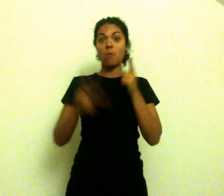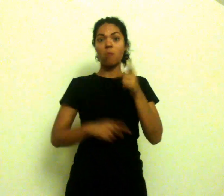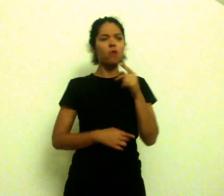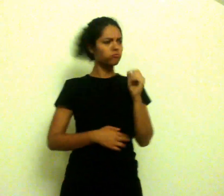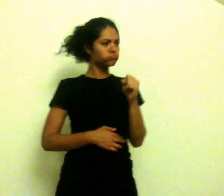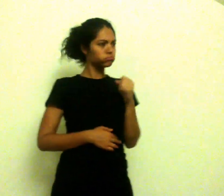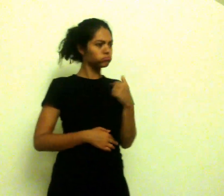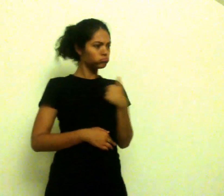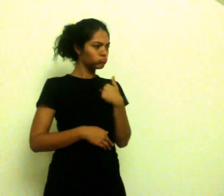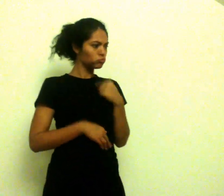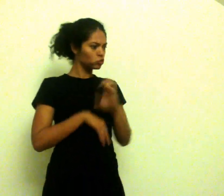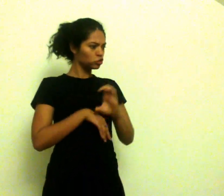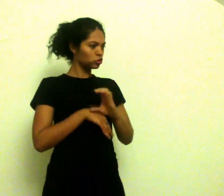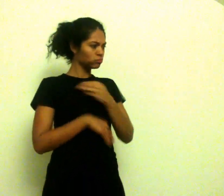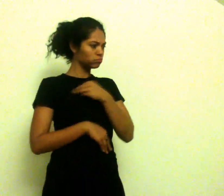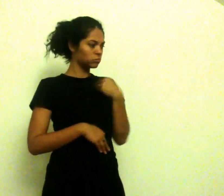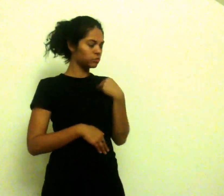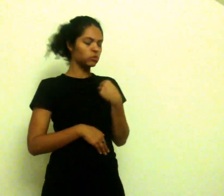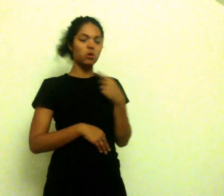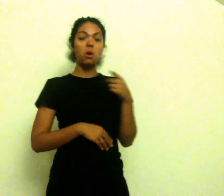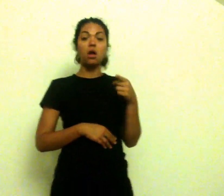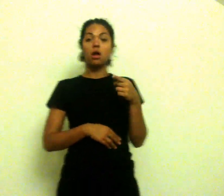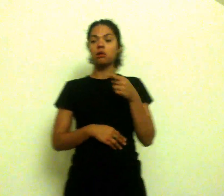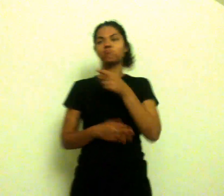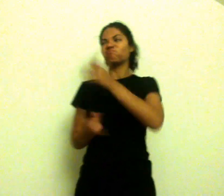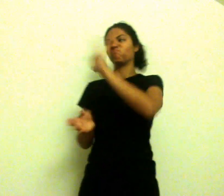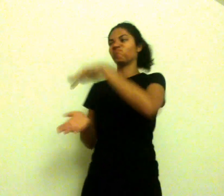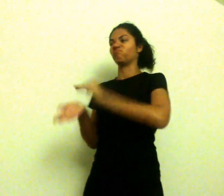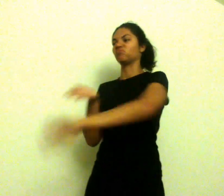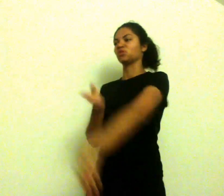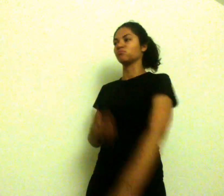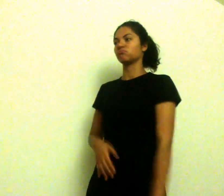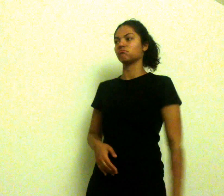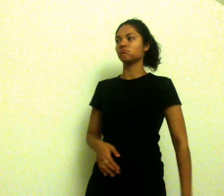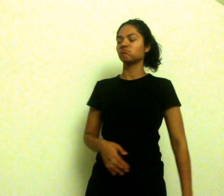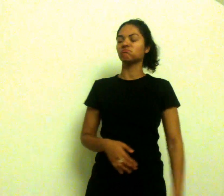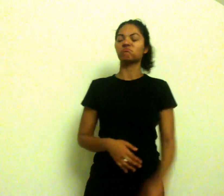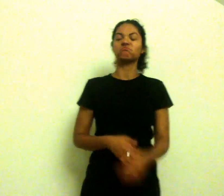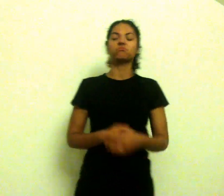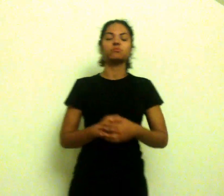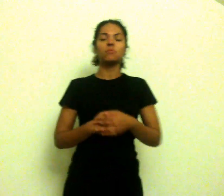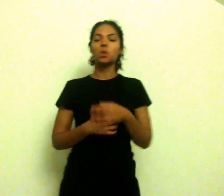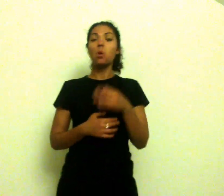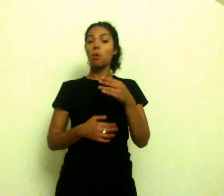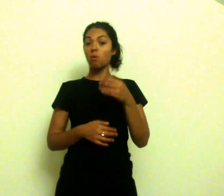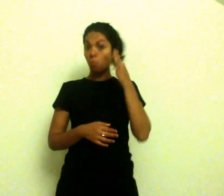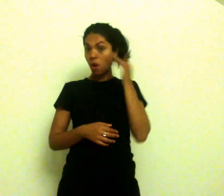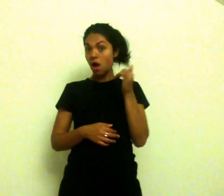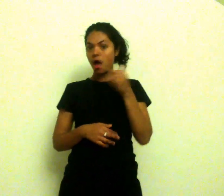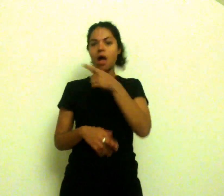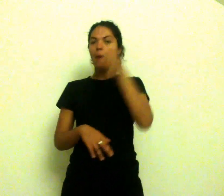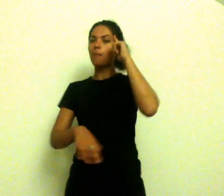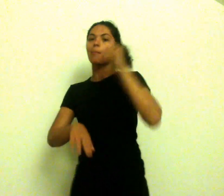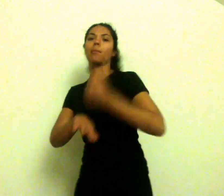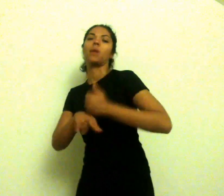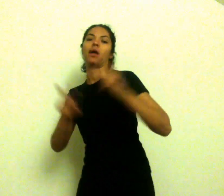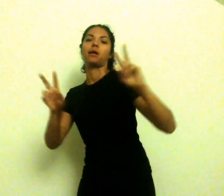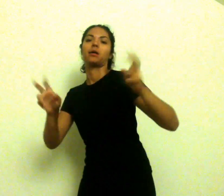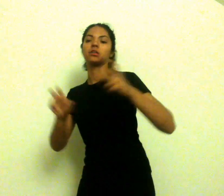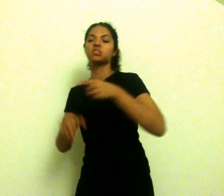church, they were almost automatically dismissed because they were assumed to have a bias against pornography. But what is